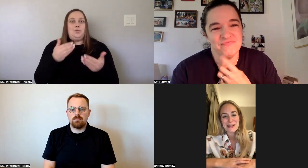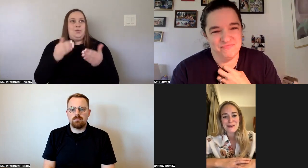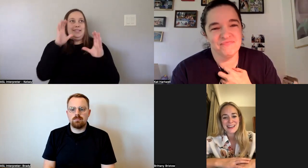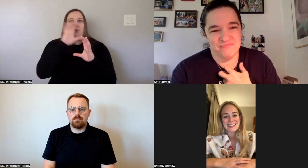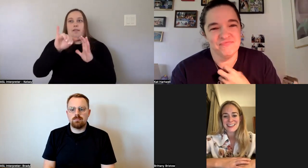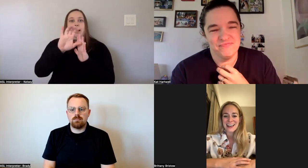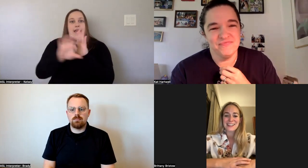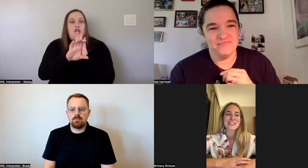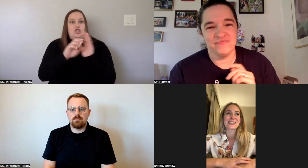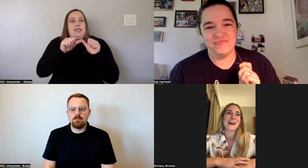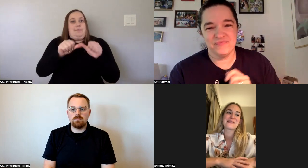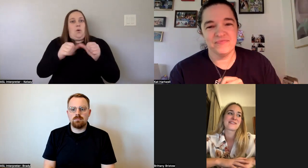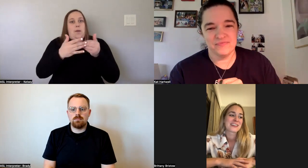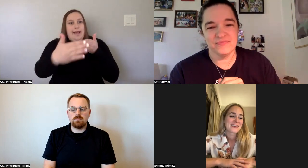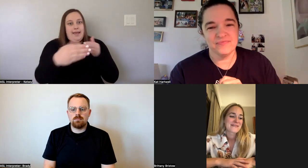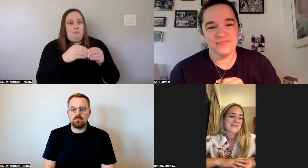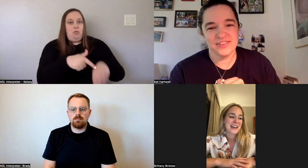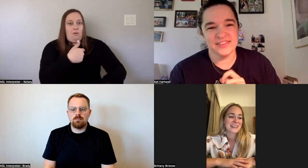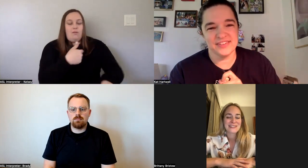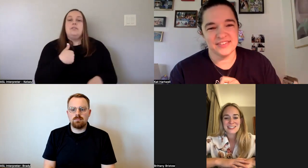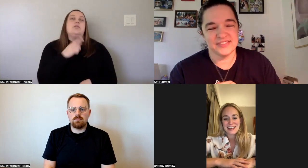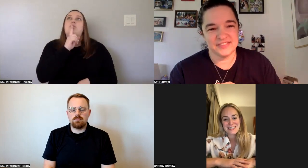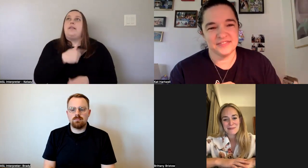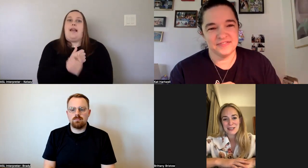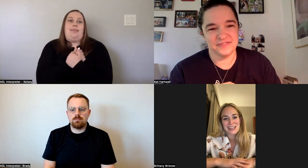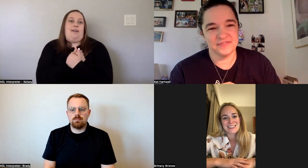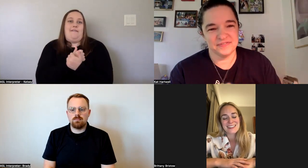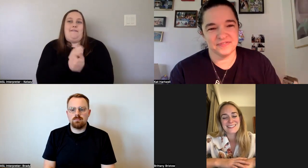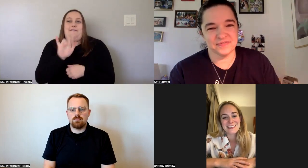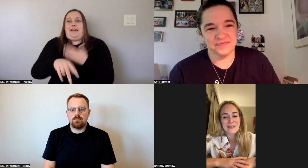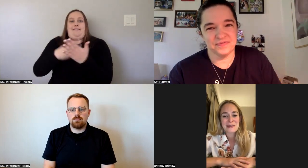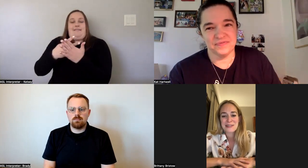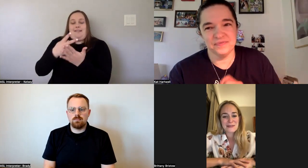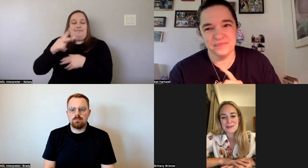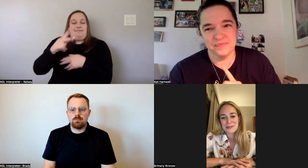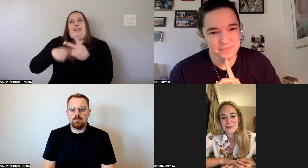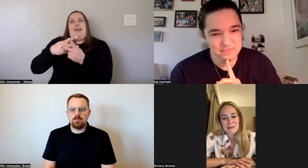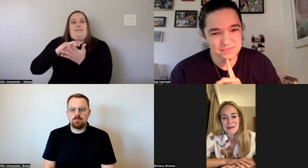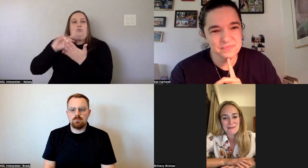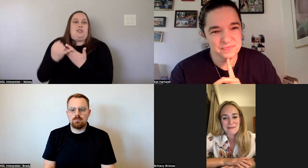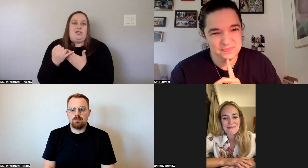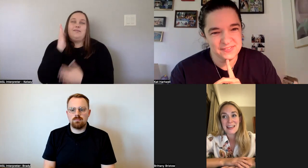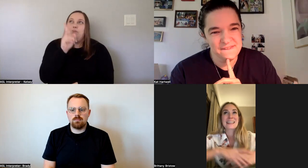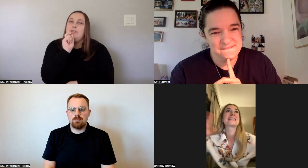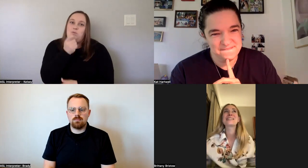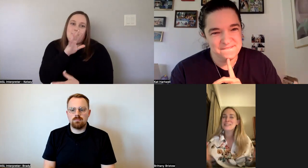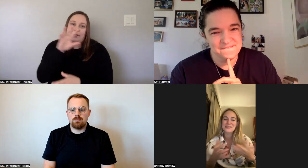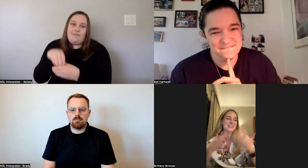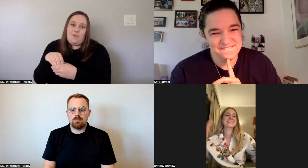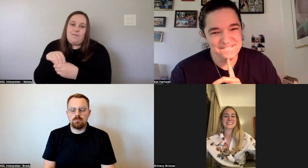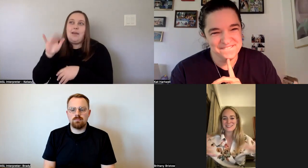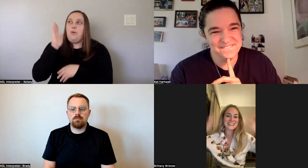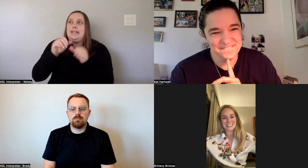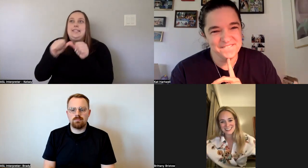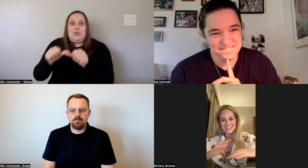keep it going, because I love these kinds of projects, and it would be so cool to be a part of one that continues